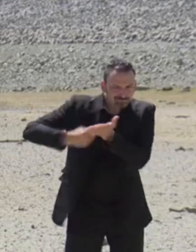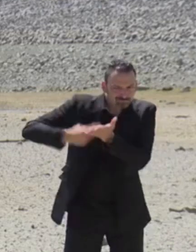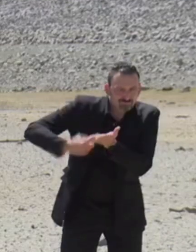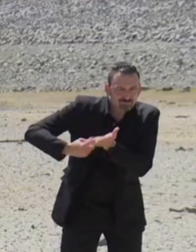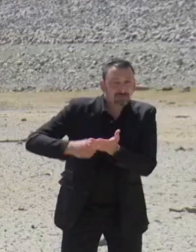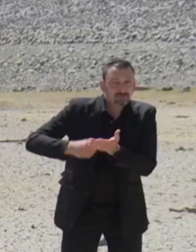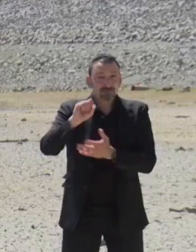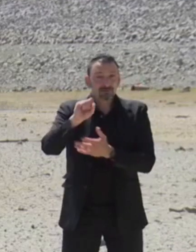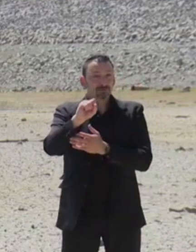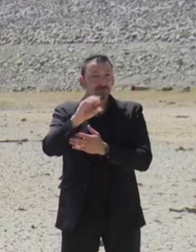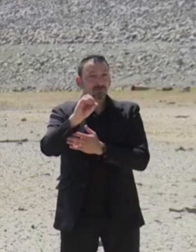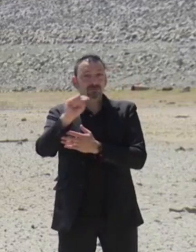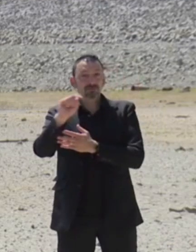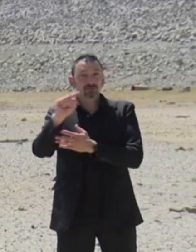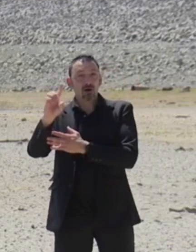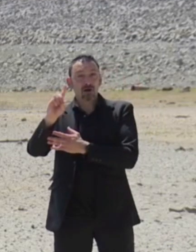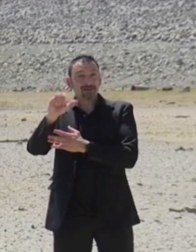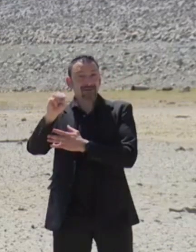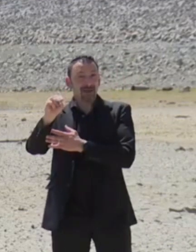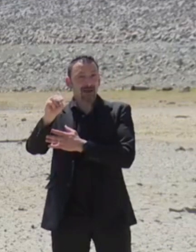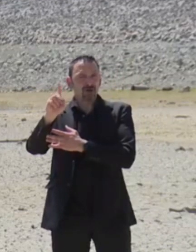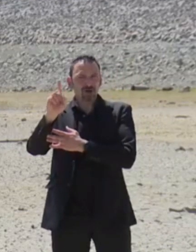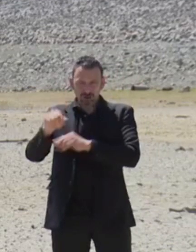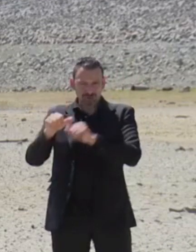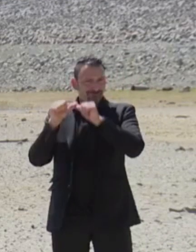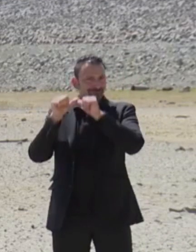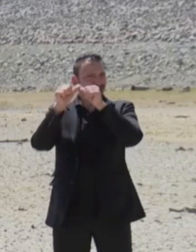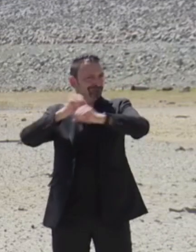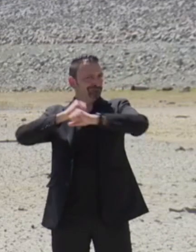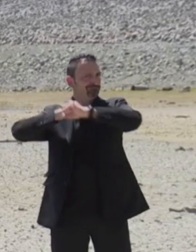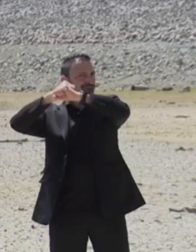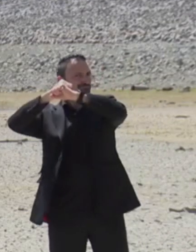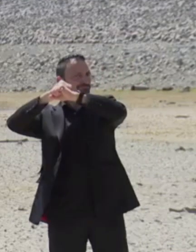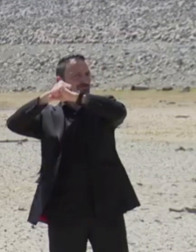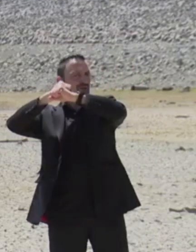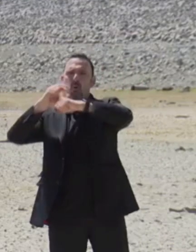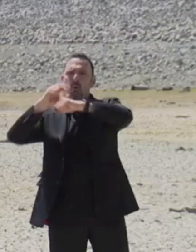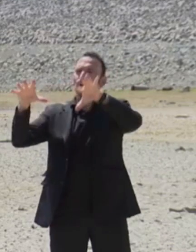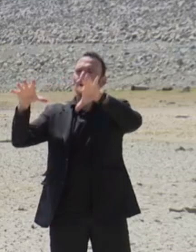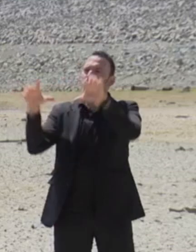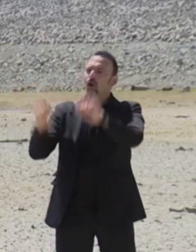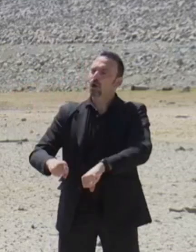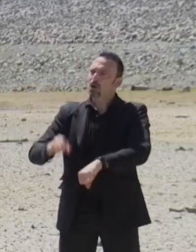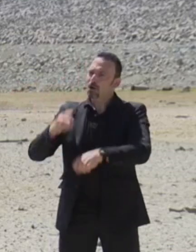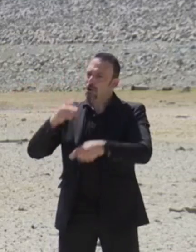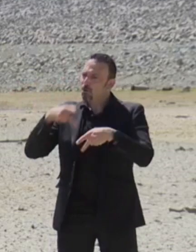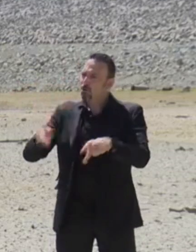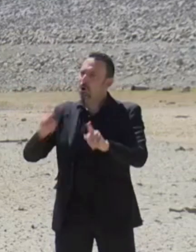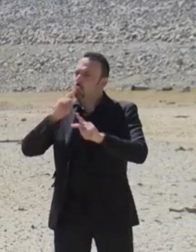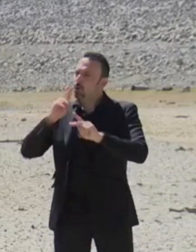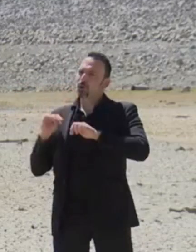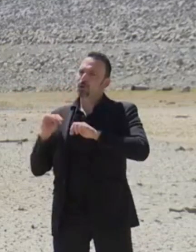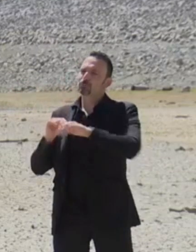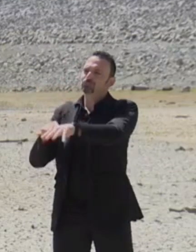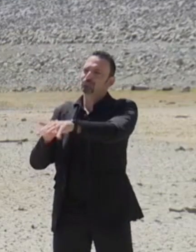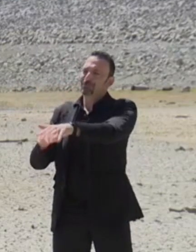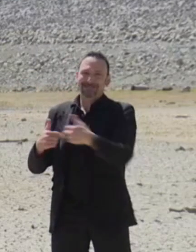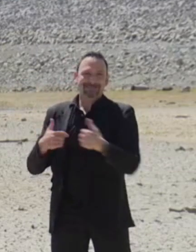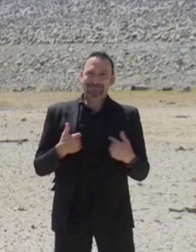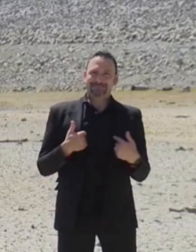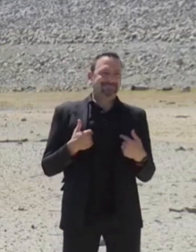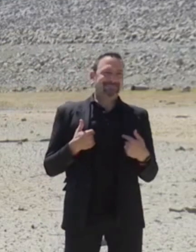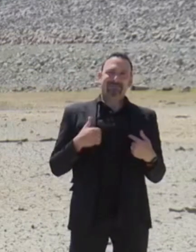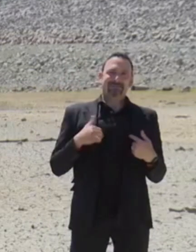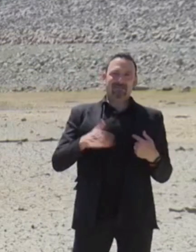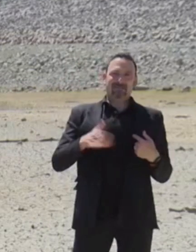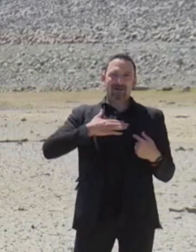down to facilitate salmon. And so if you have any opinion, or if anybody, I'm going to defer to the